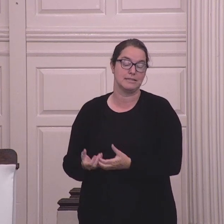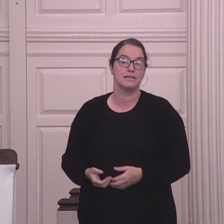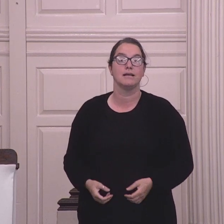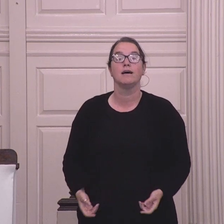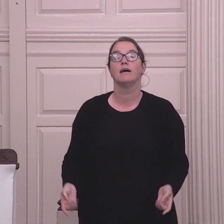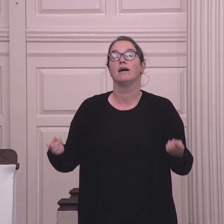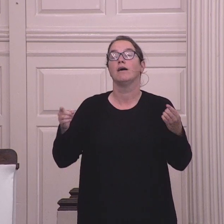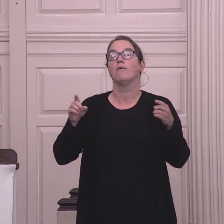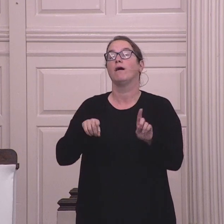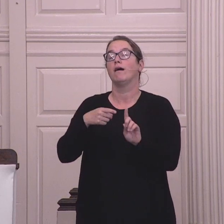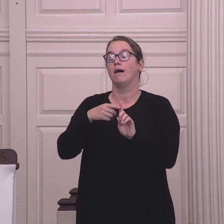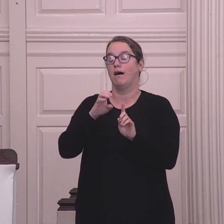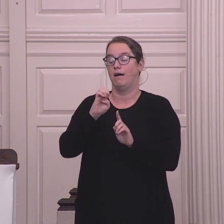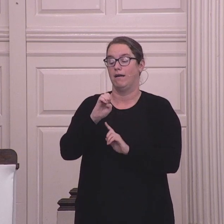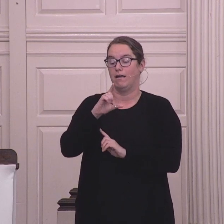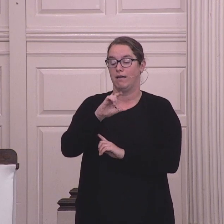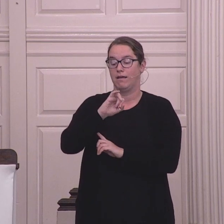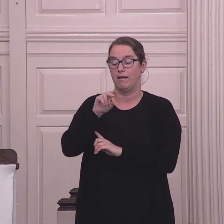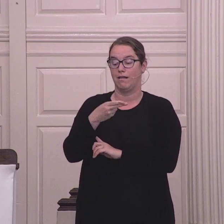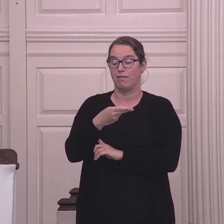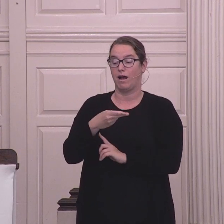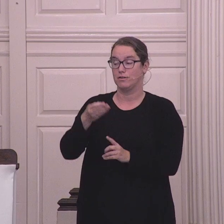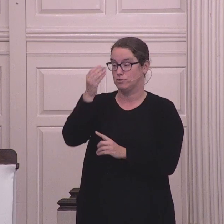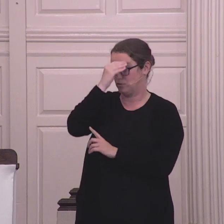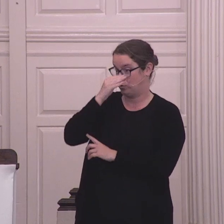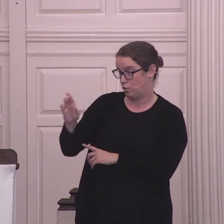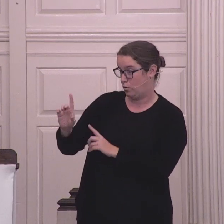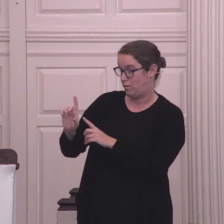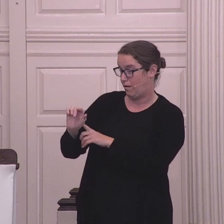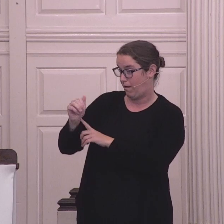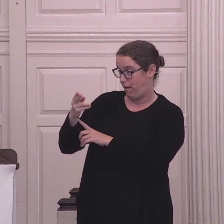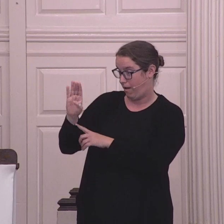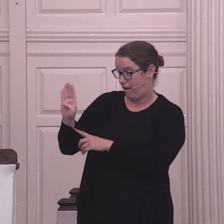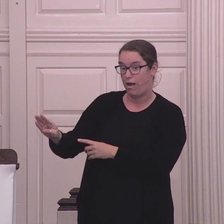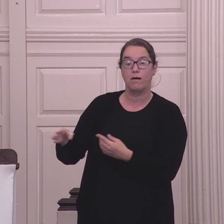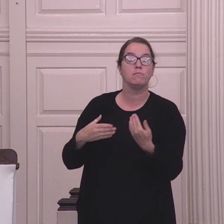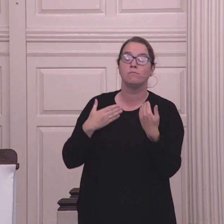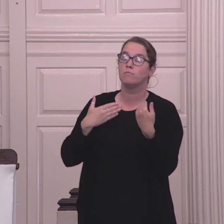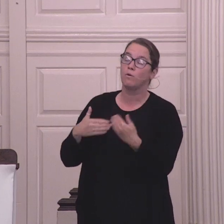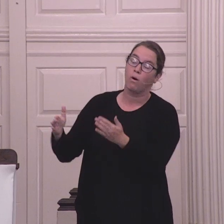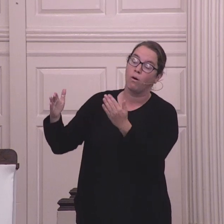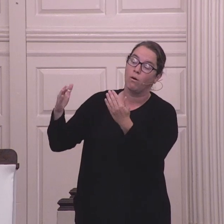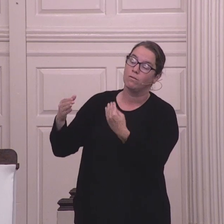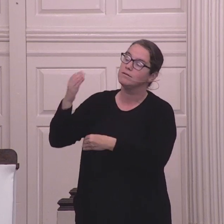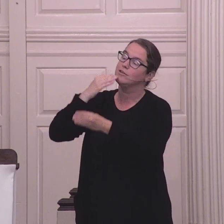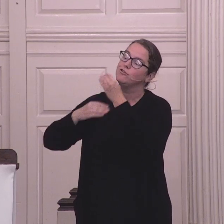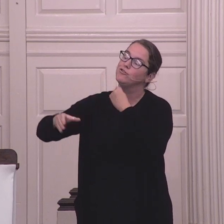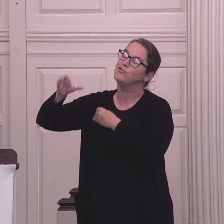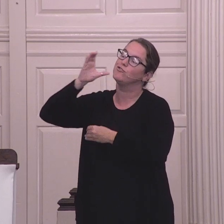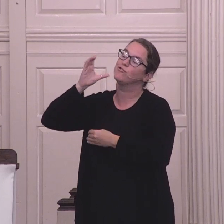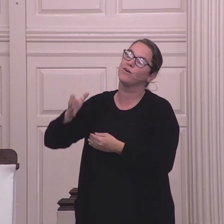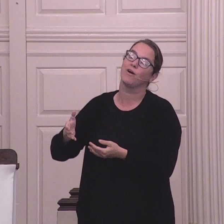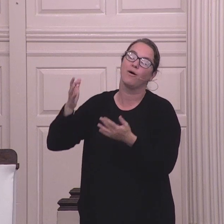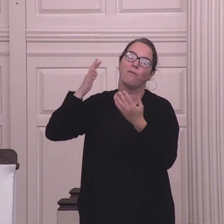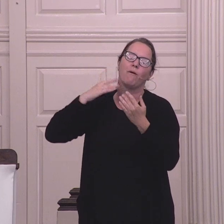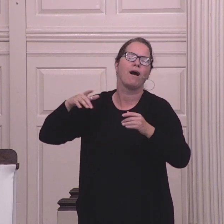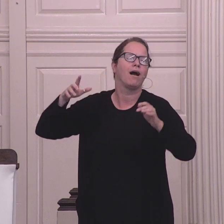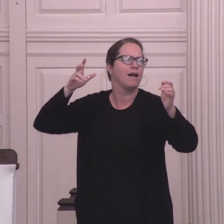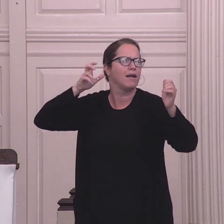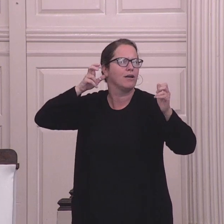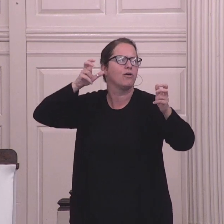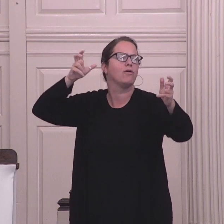Elijah said to Ahab, "Go up, eat and drink, for there is the sound of a heavy rain."